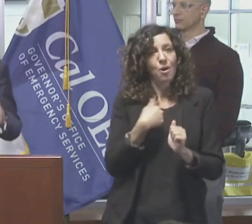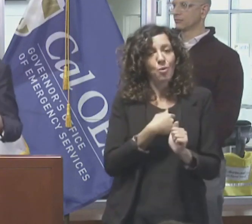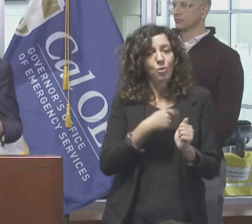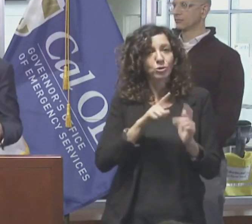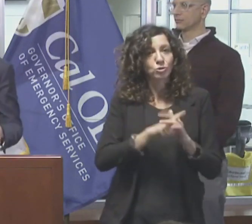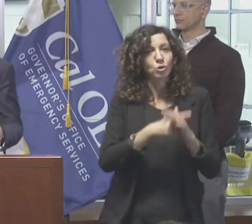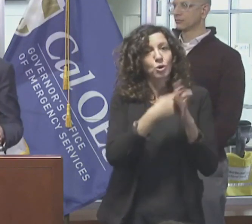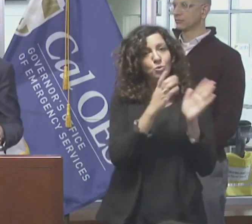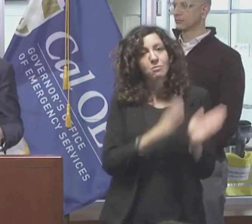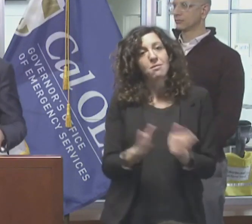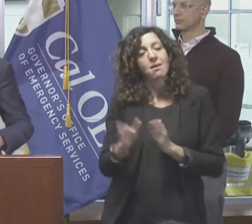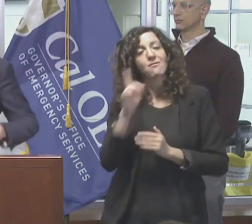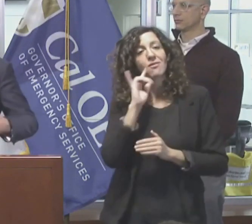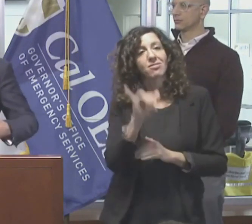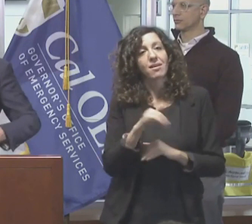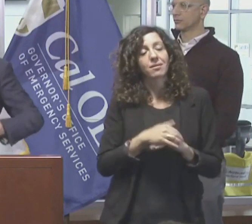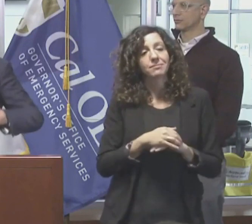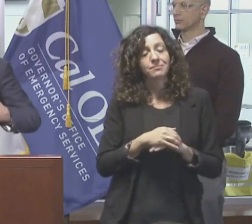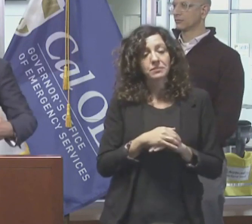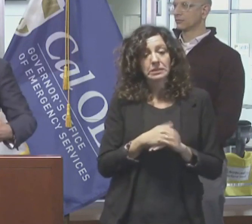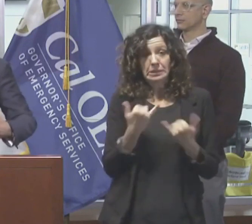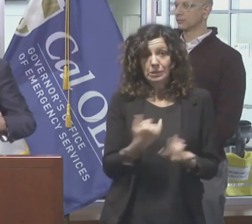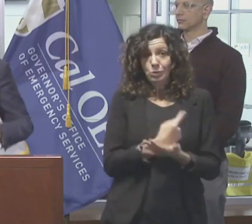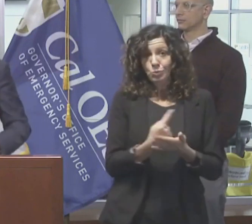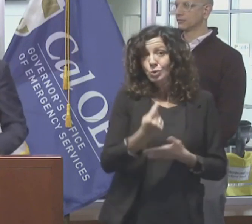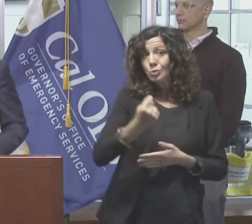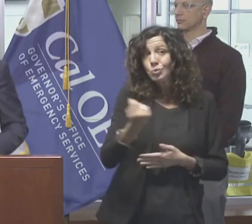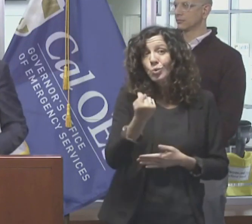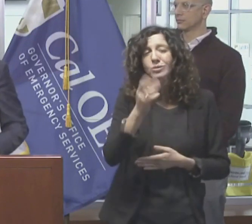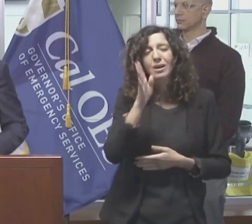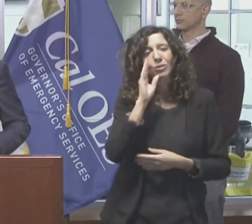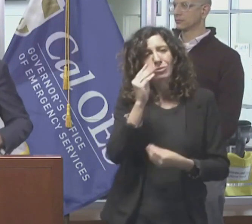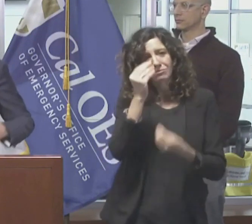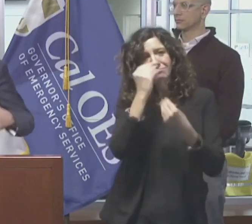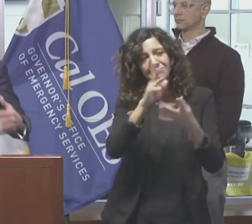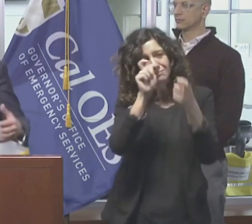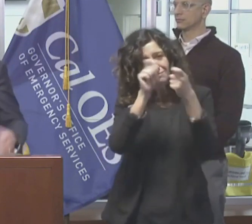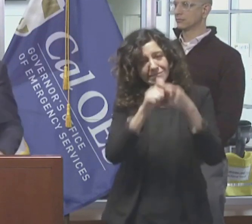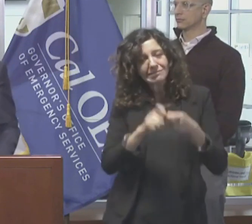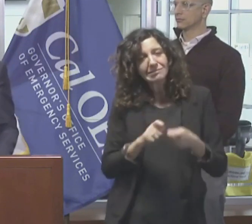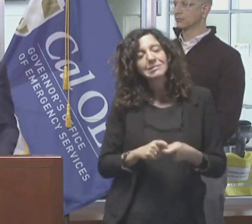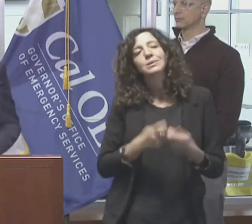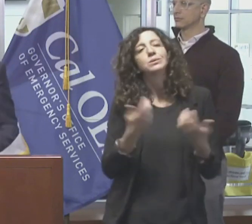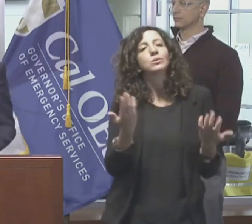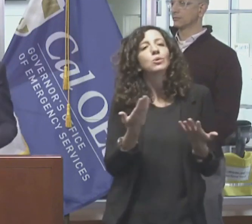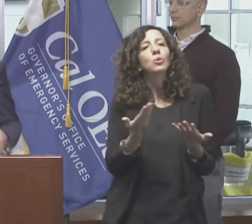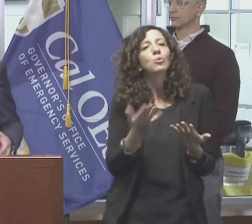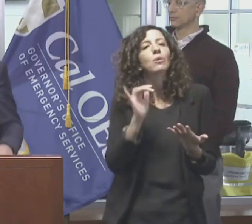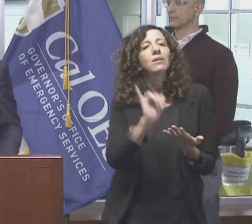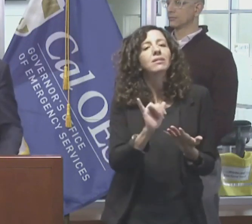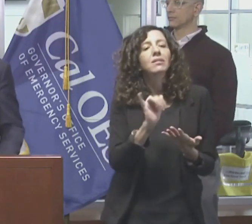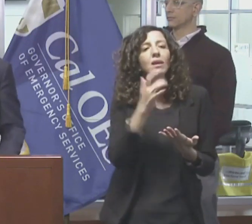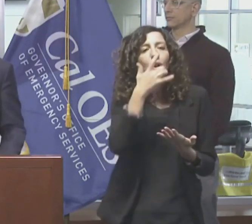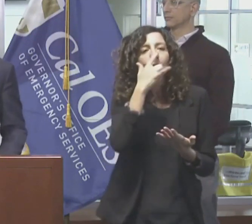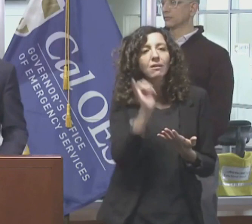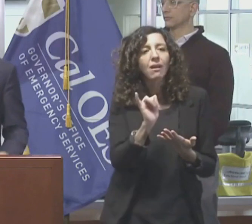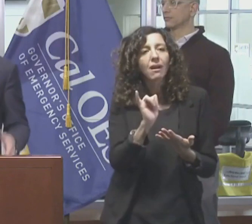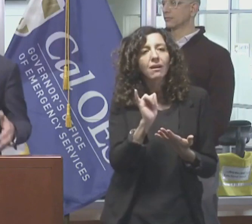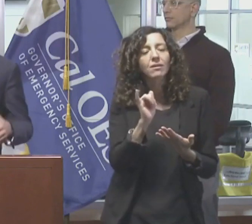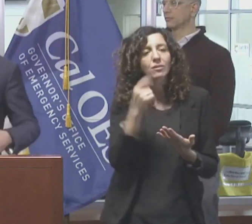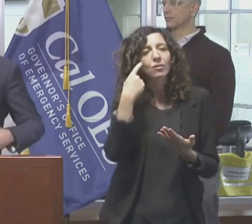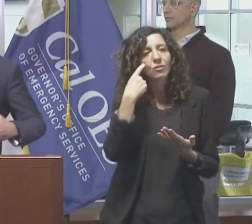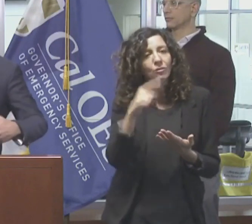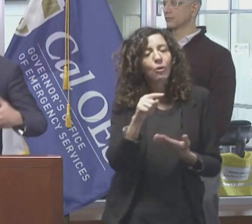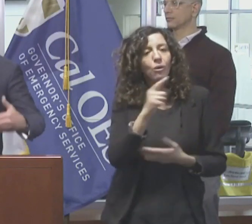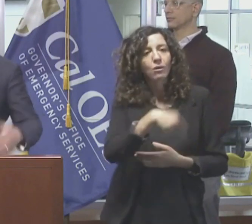On Tuesday, we will lay out in detailed terms what that vetted and curated